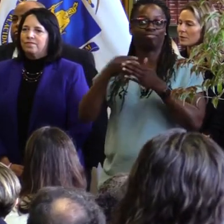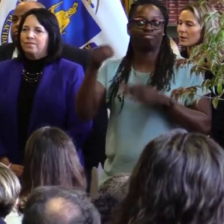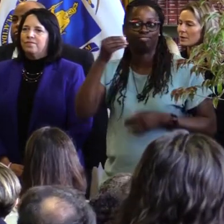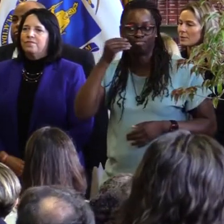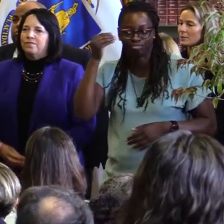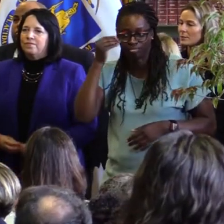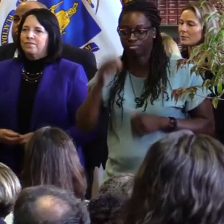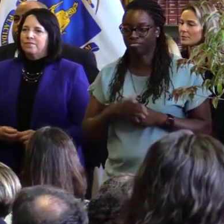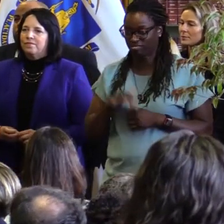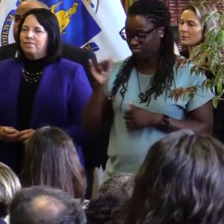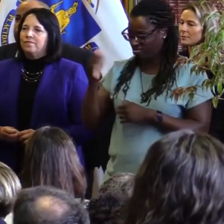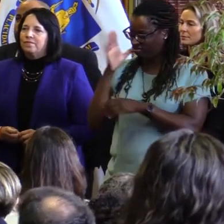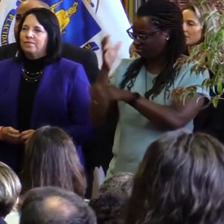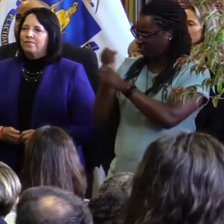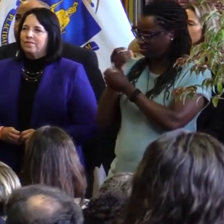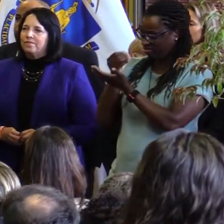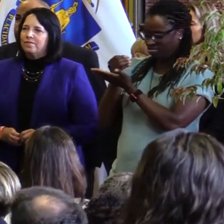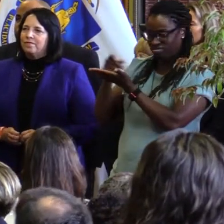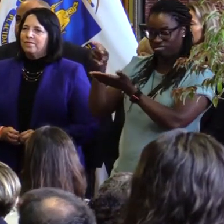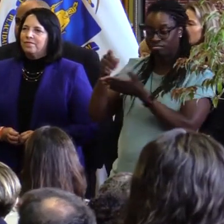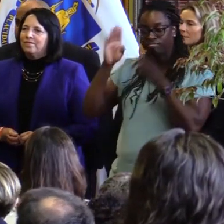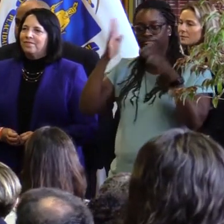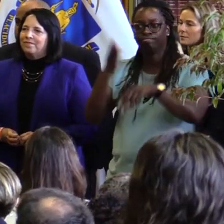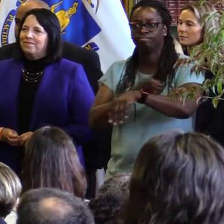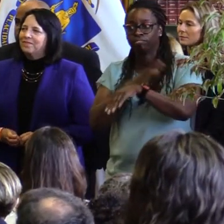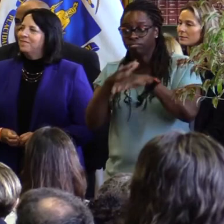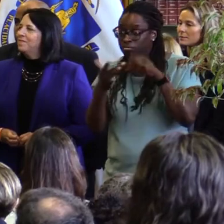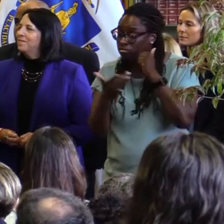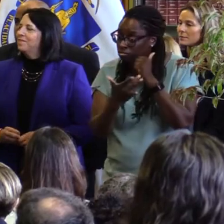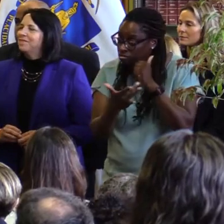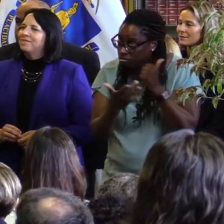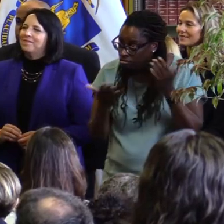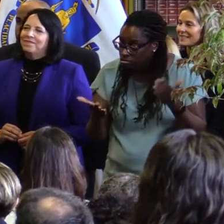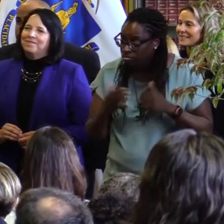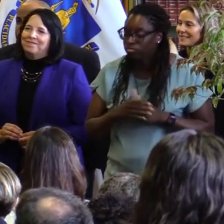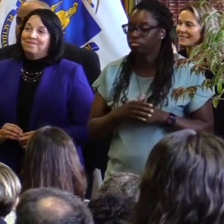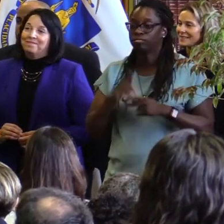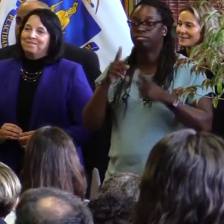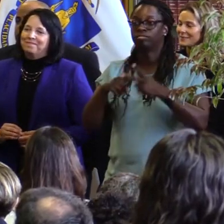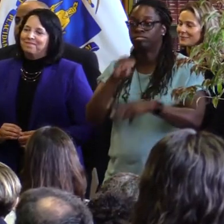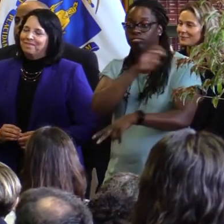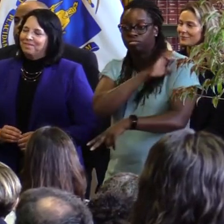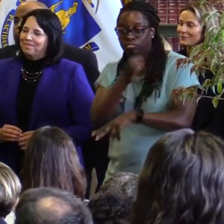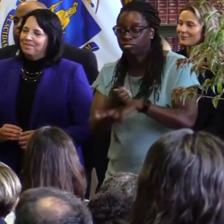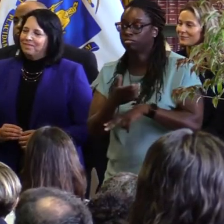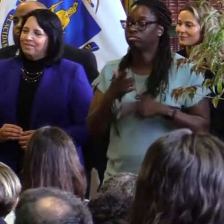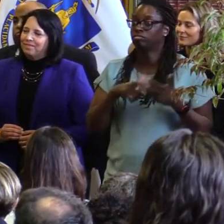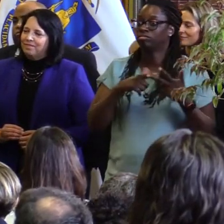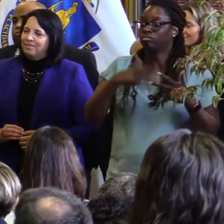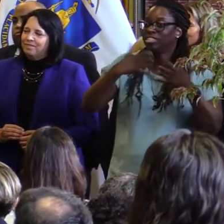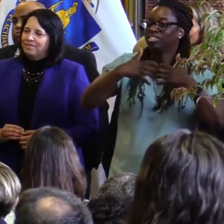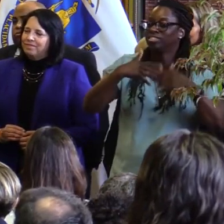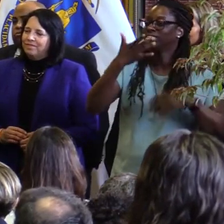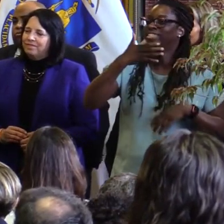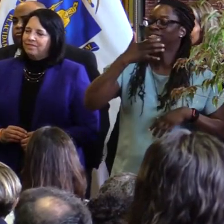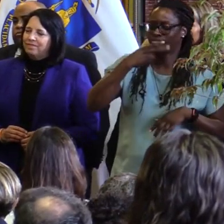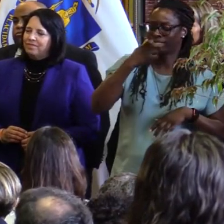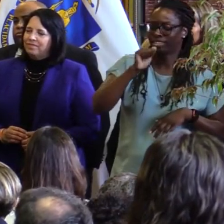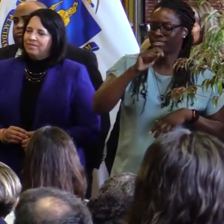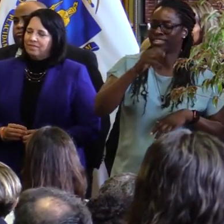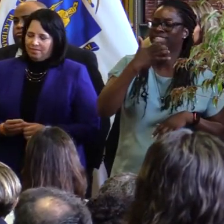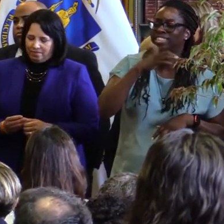that slash both their emissions and their energy bills. I just made mention of some of the concrete ways that can happen.